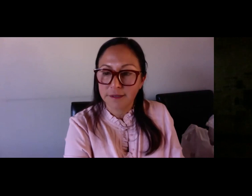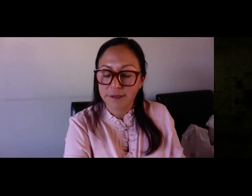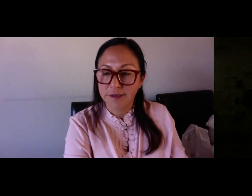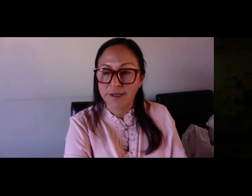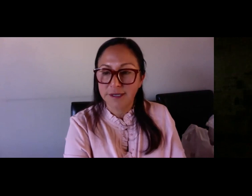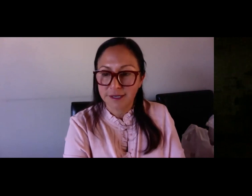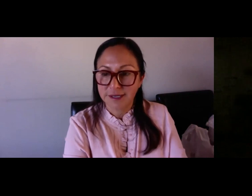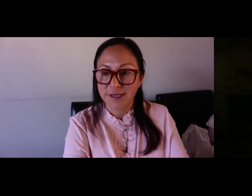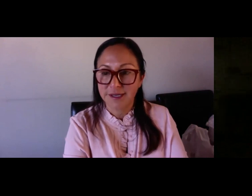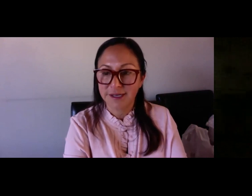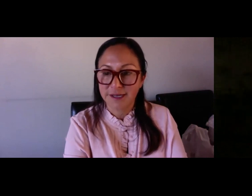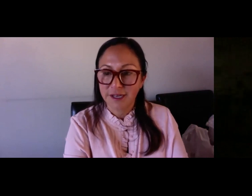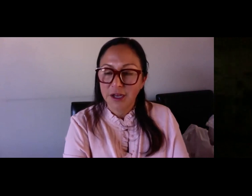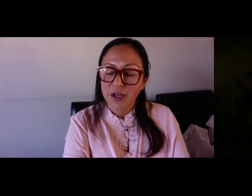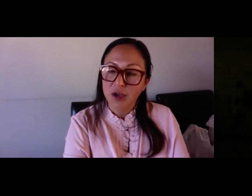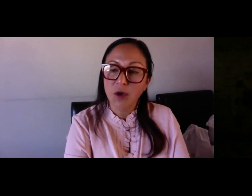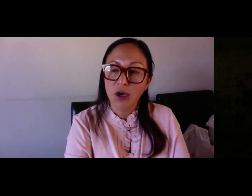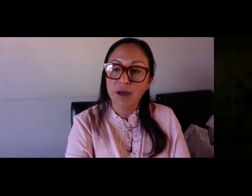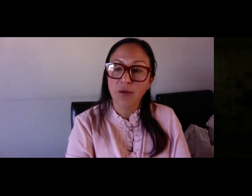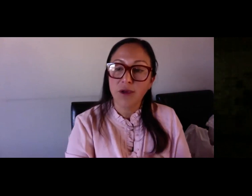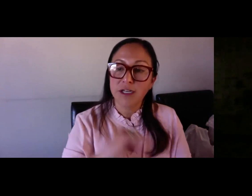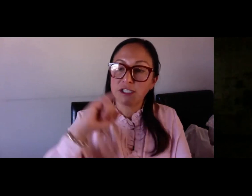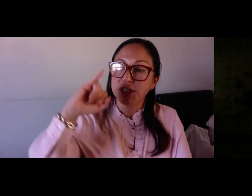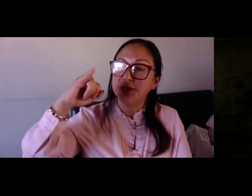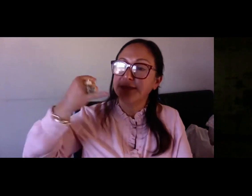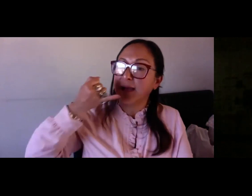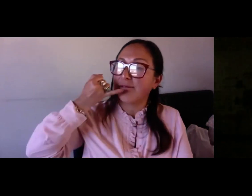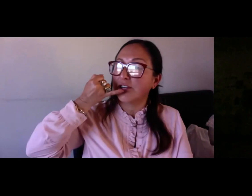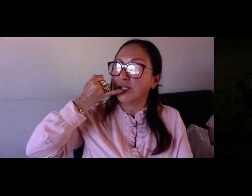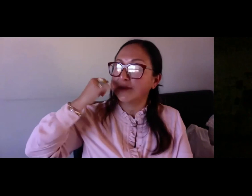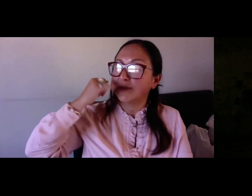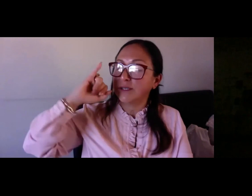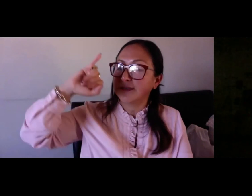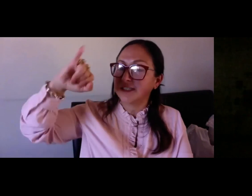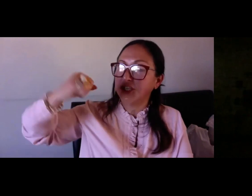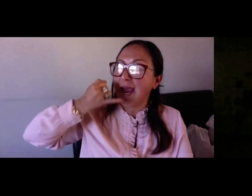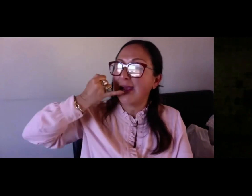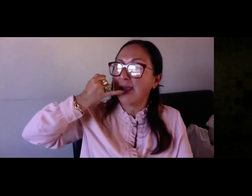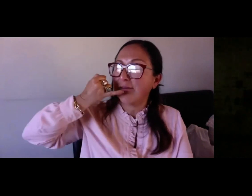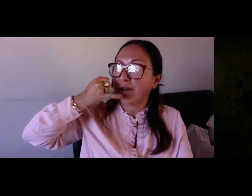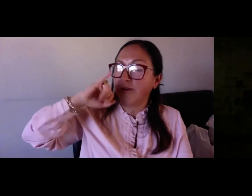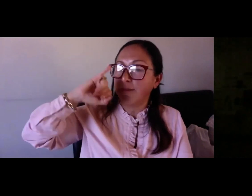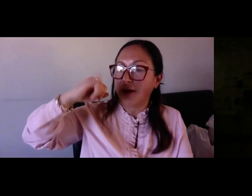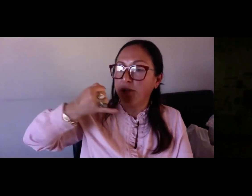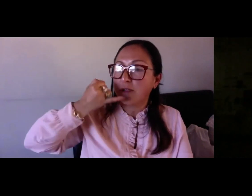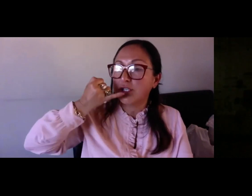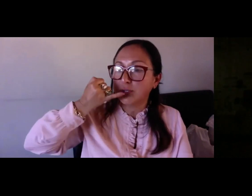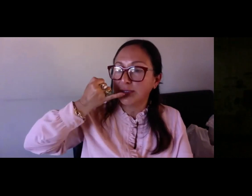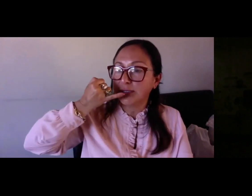the water sign for juice? You could, or you could just use the sign for juice. So it's a J in front of your